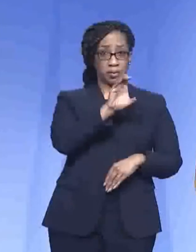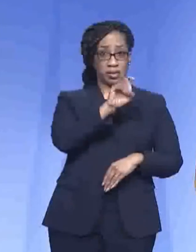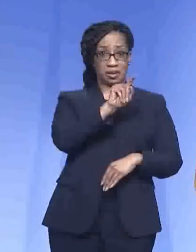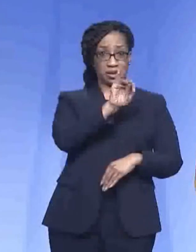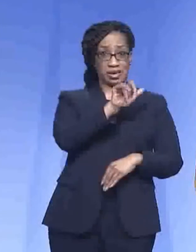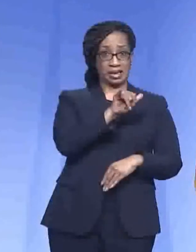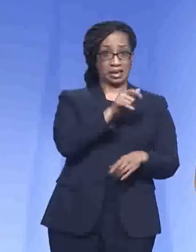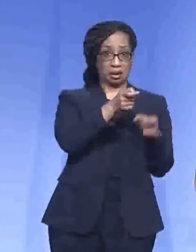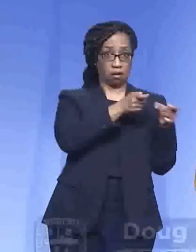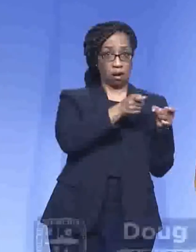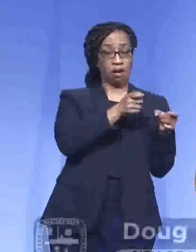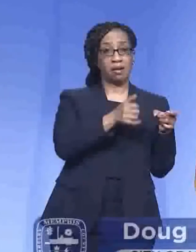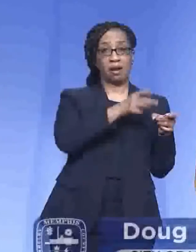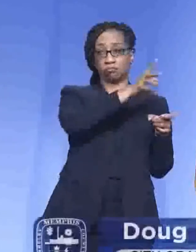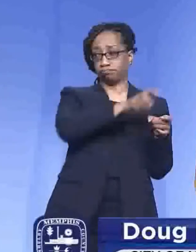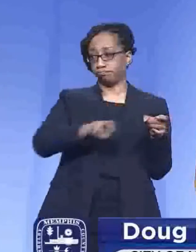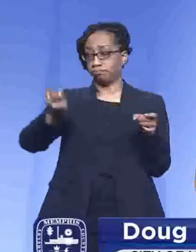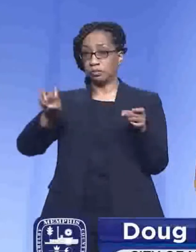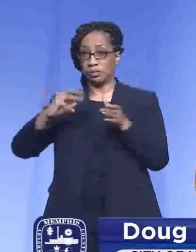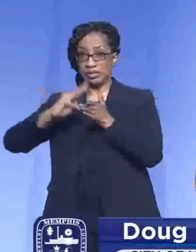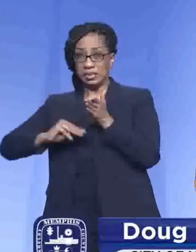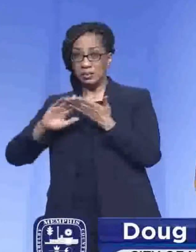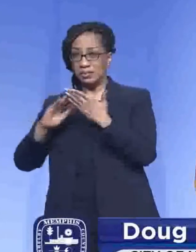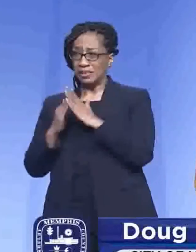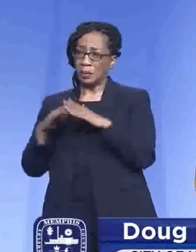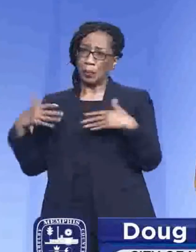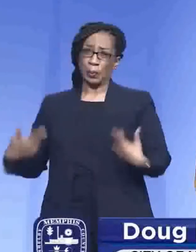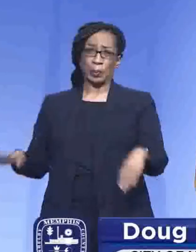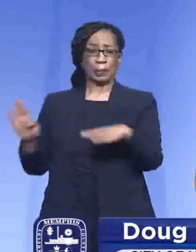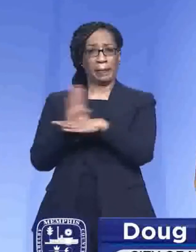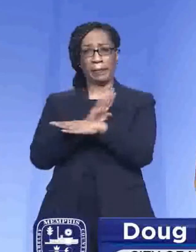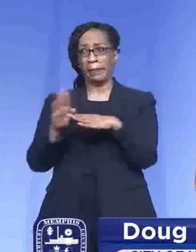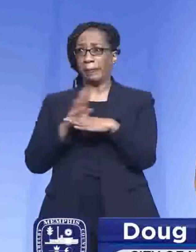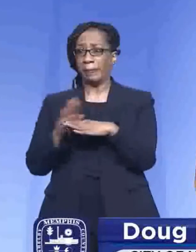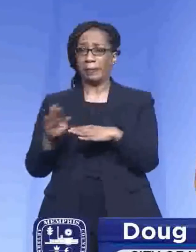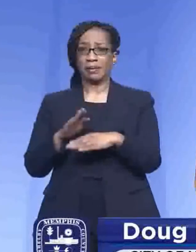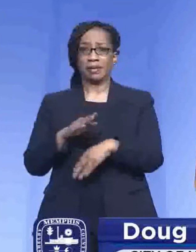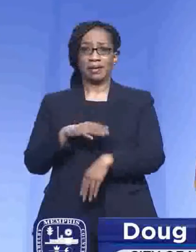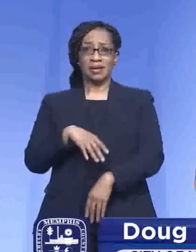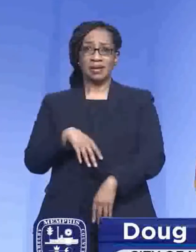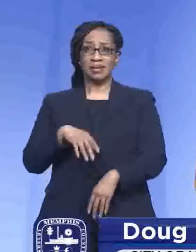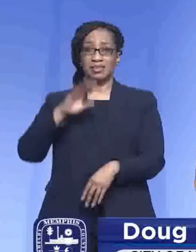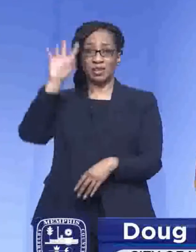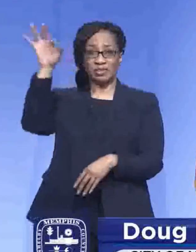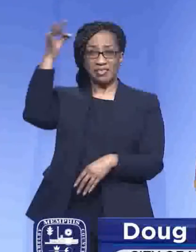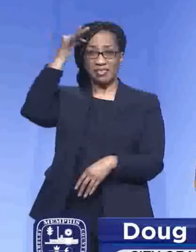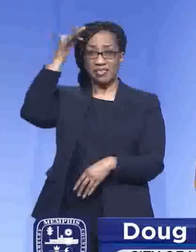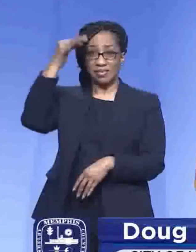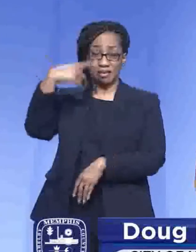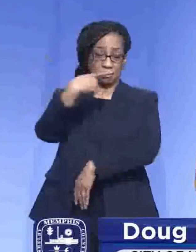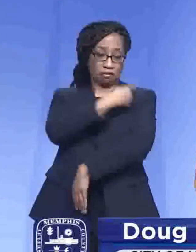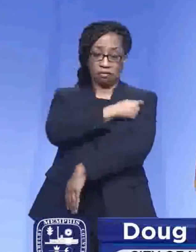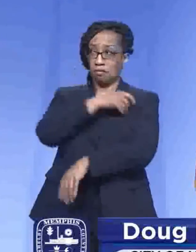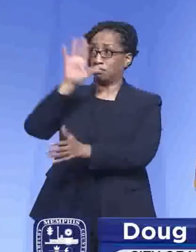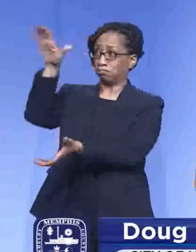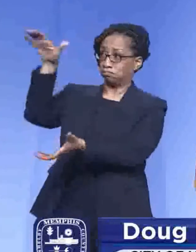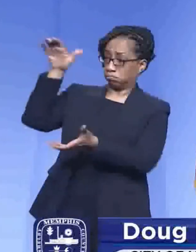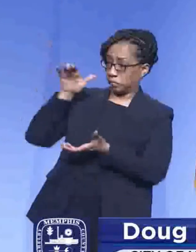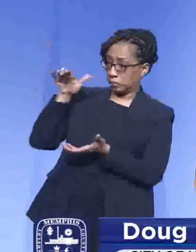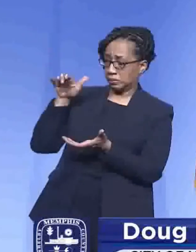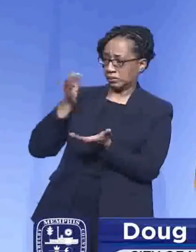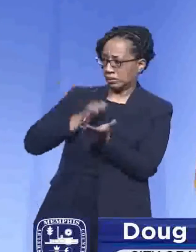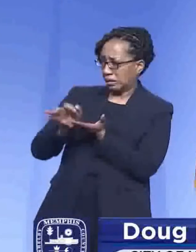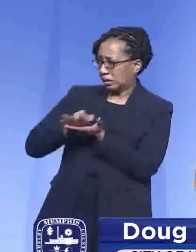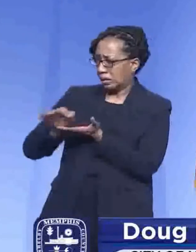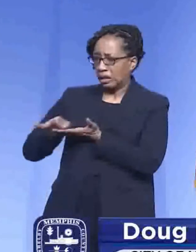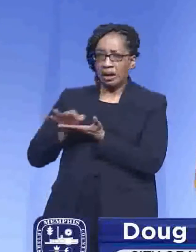detail-oriented, heavily accountable process of accepting vaccinations from the federal government, keeping accountability